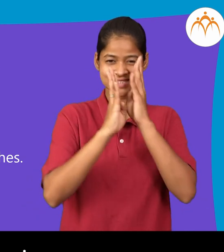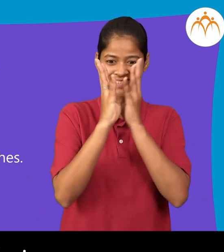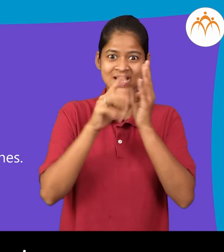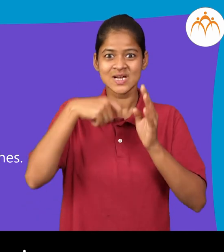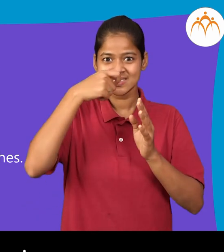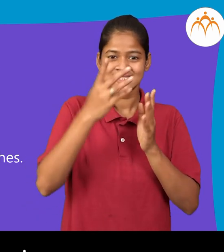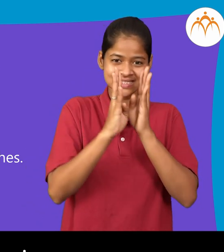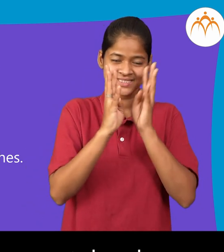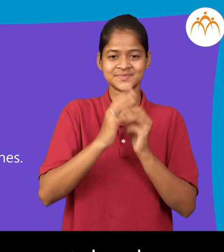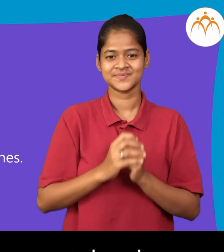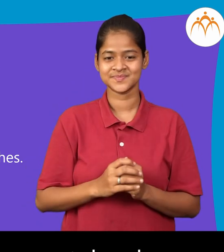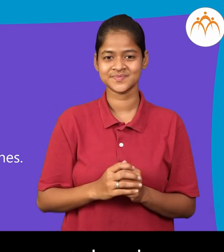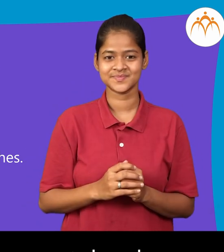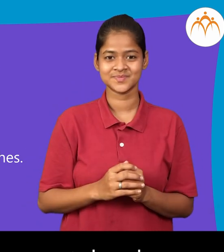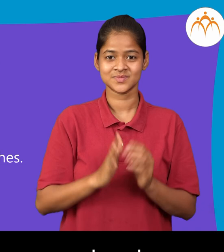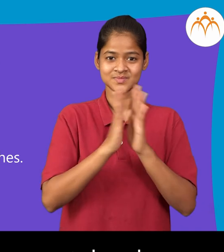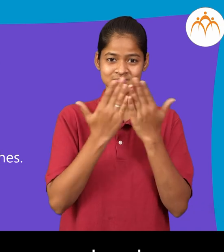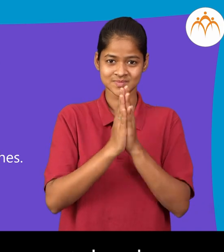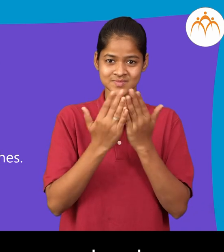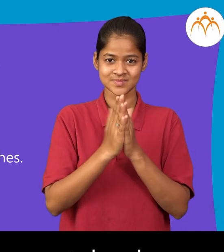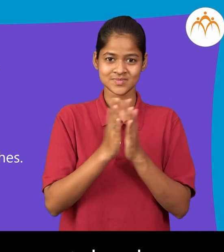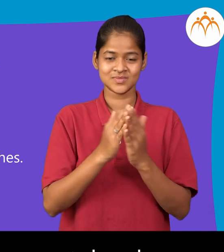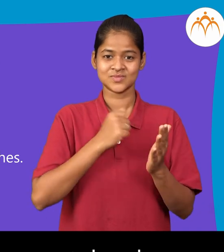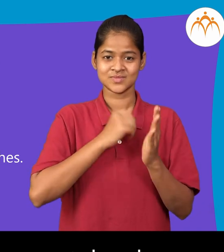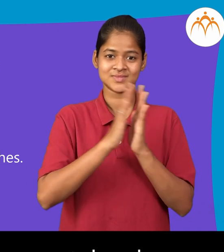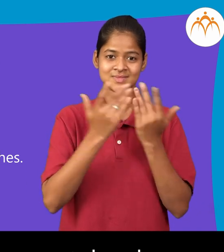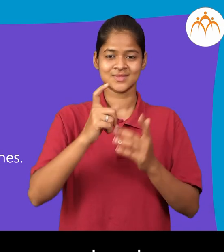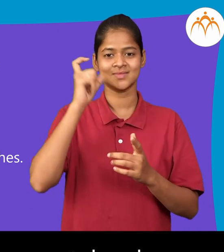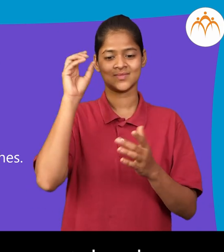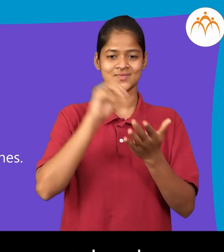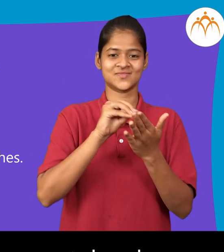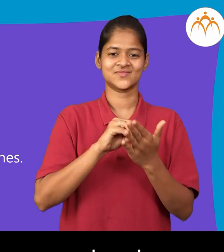cream. I draw pictures in my notebook.